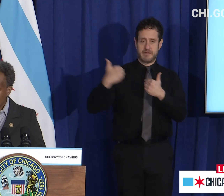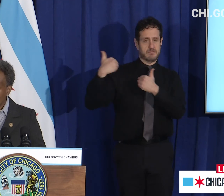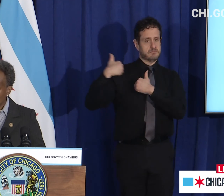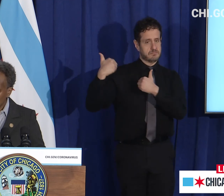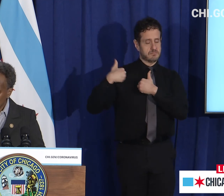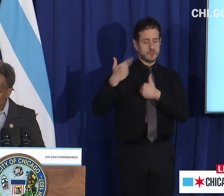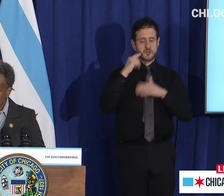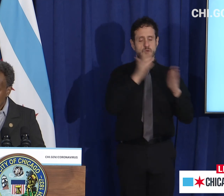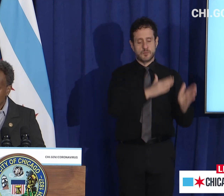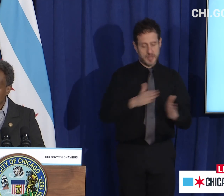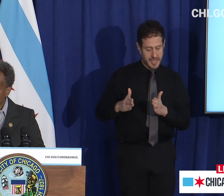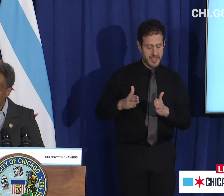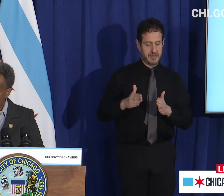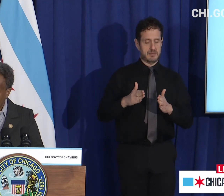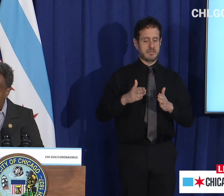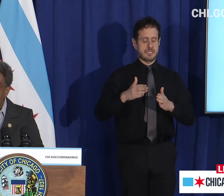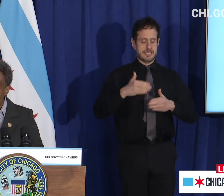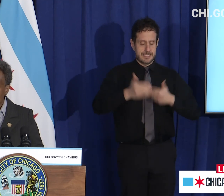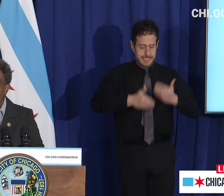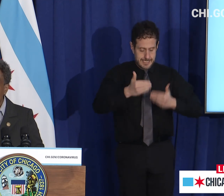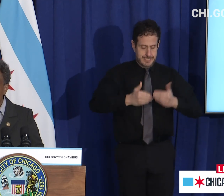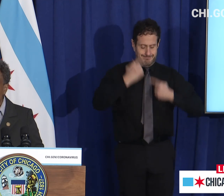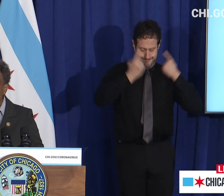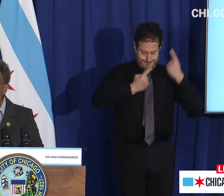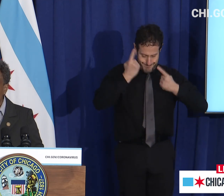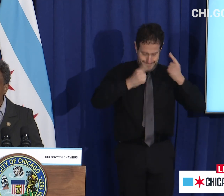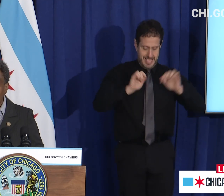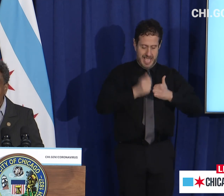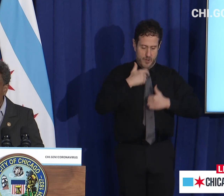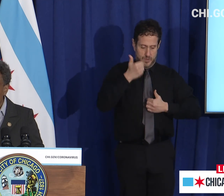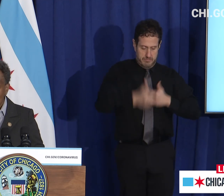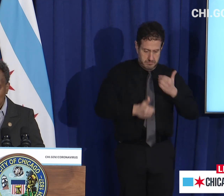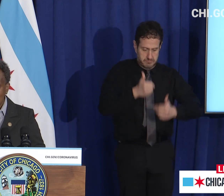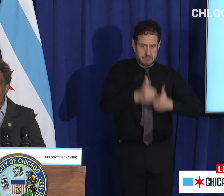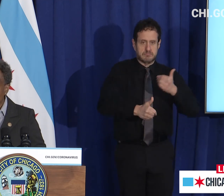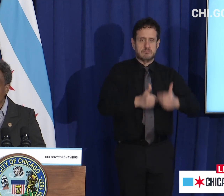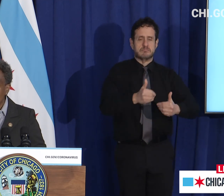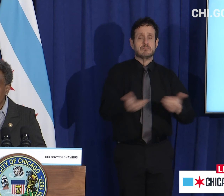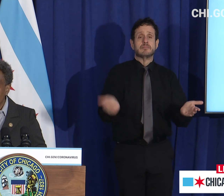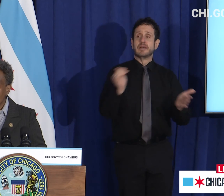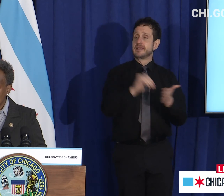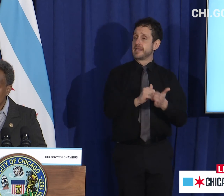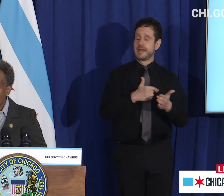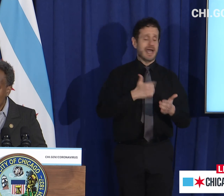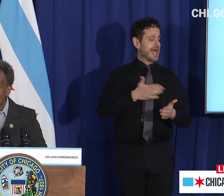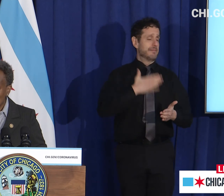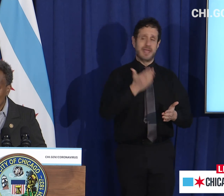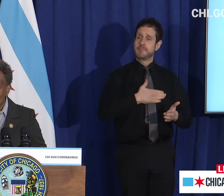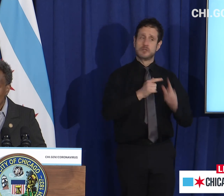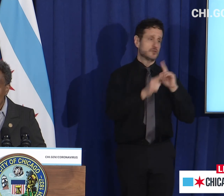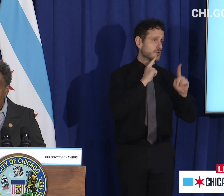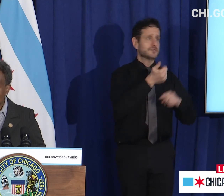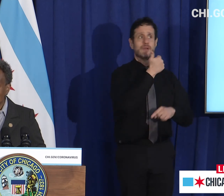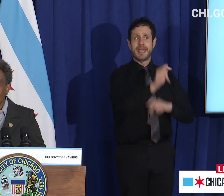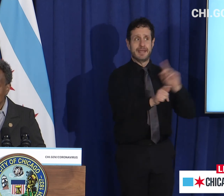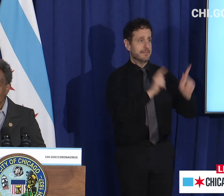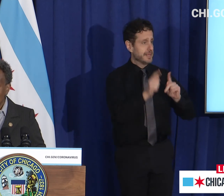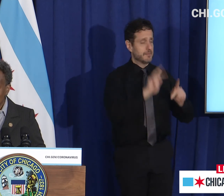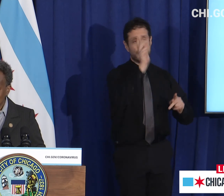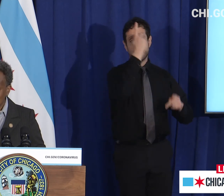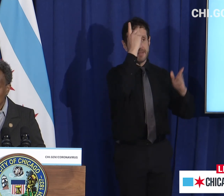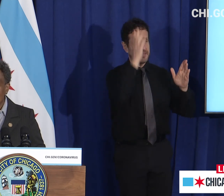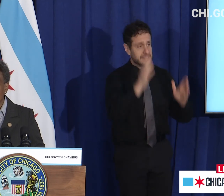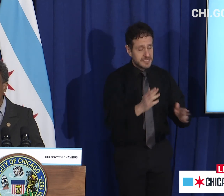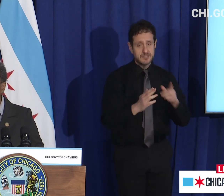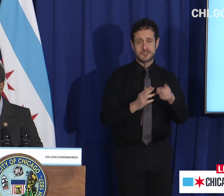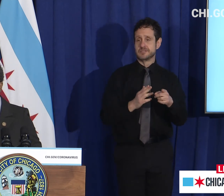plan and be prudent in thinking about how we move forward. And again, I'm happy to engage with anyone who actually has